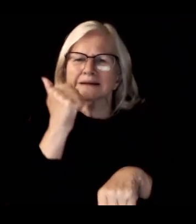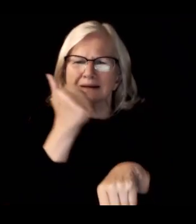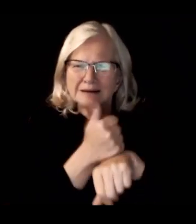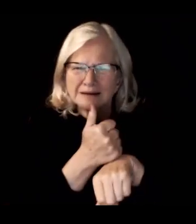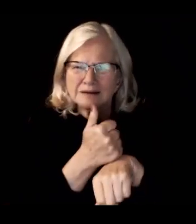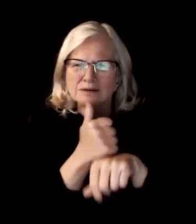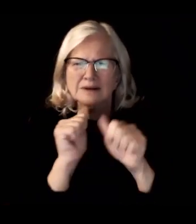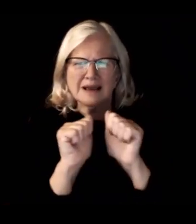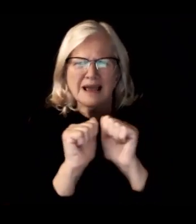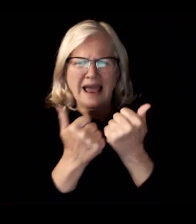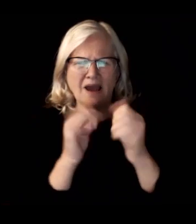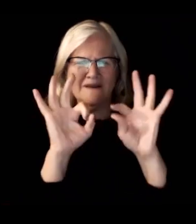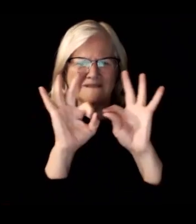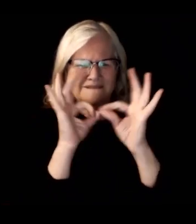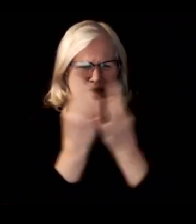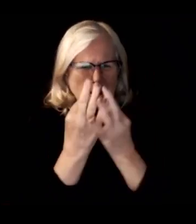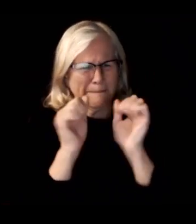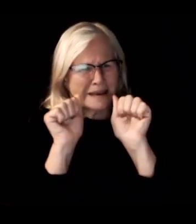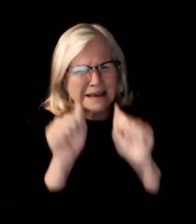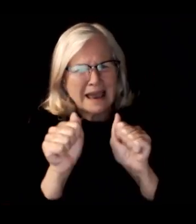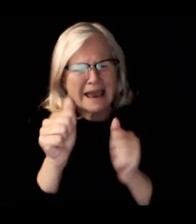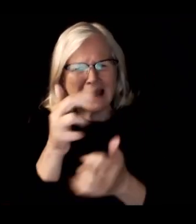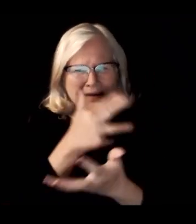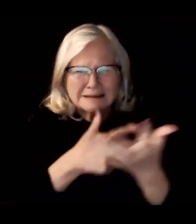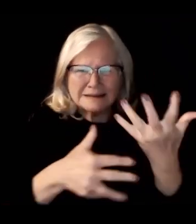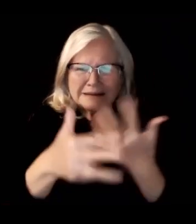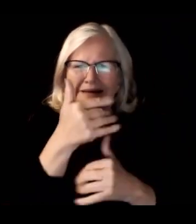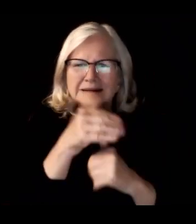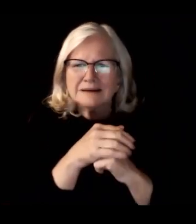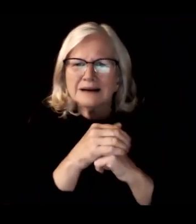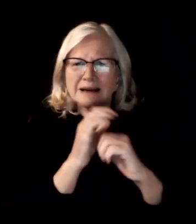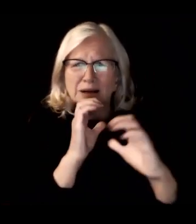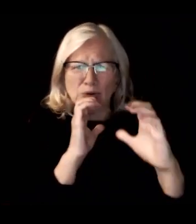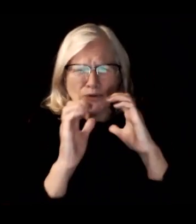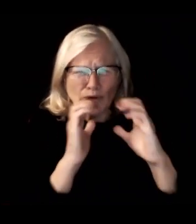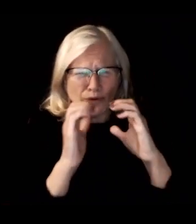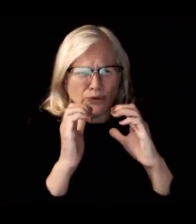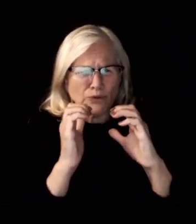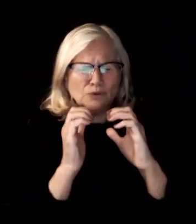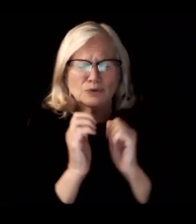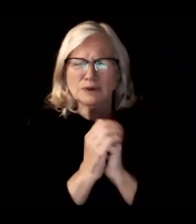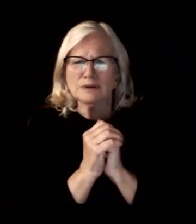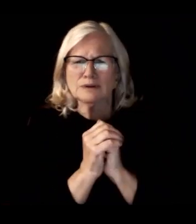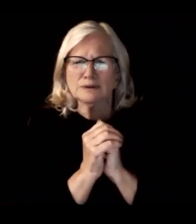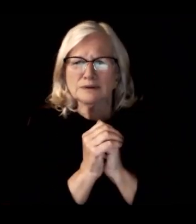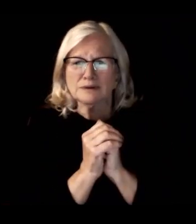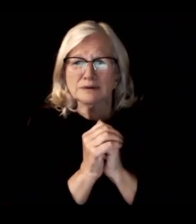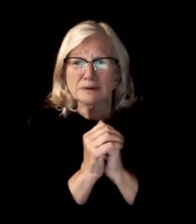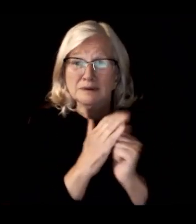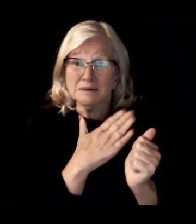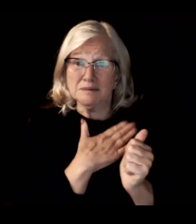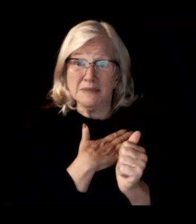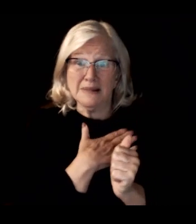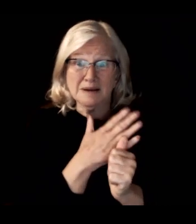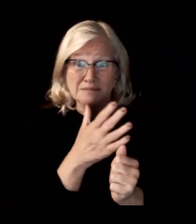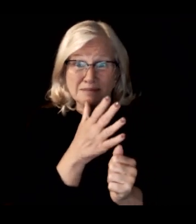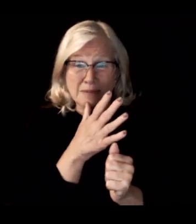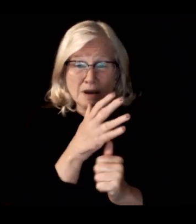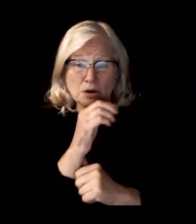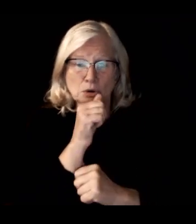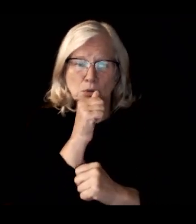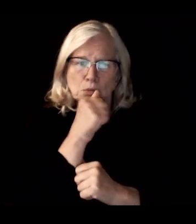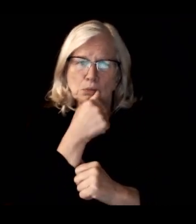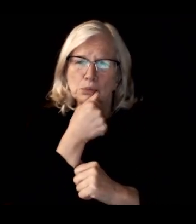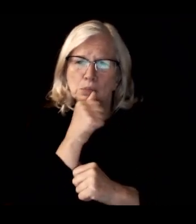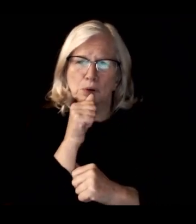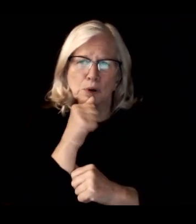of the coronavirus. Our mother suffered unintended consequences during